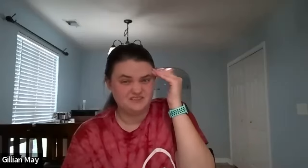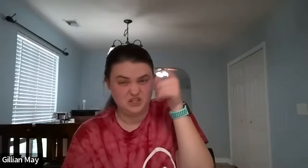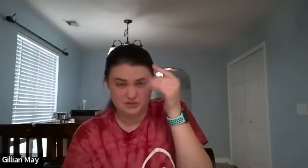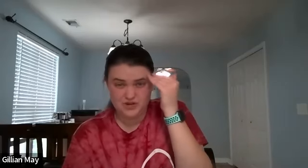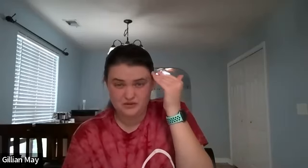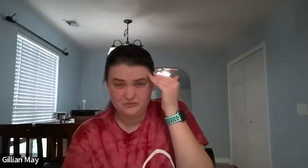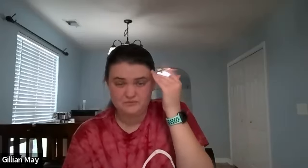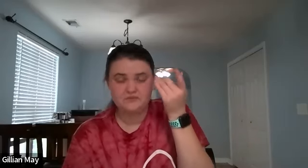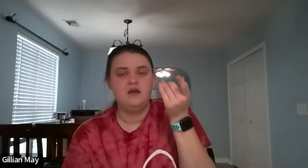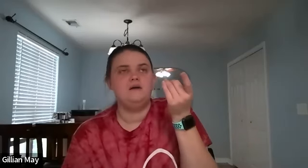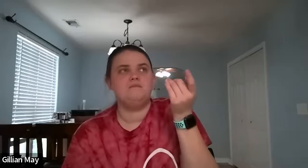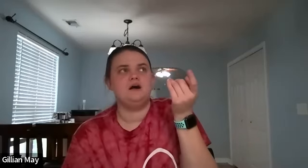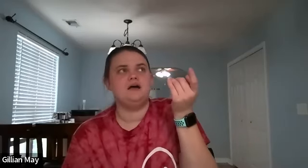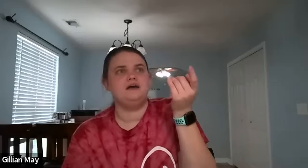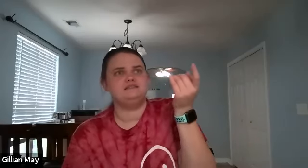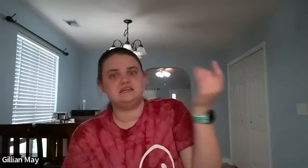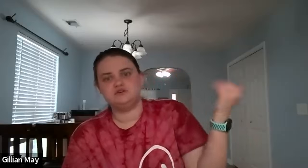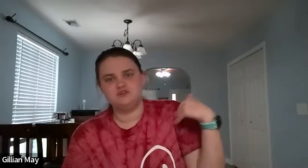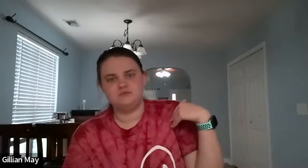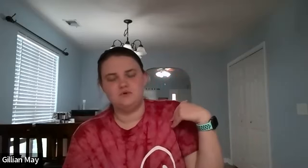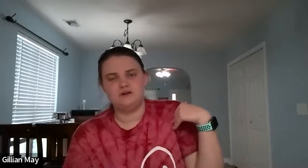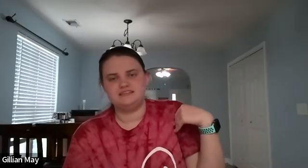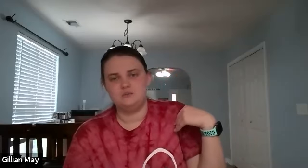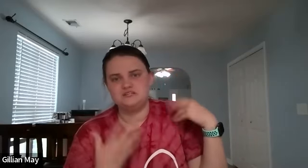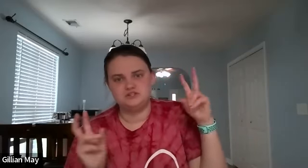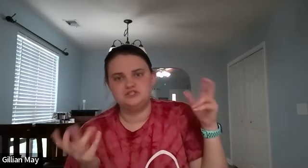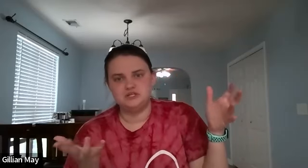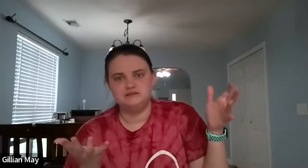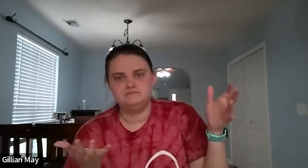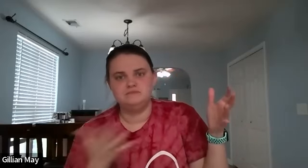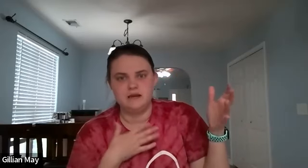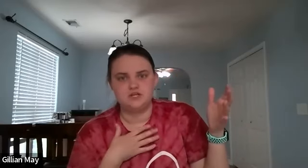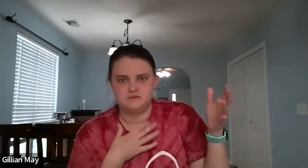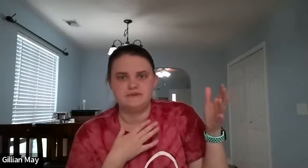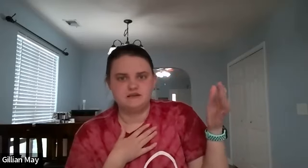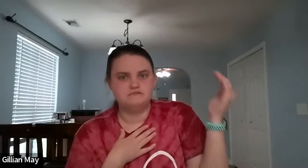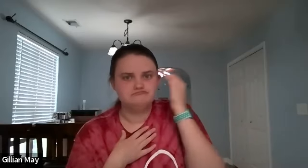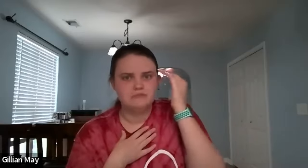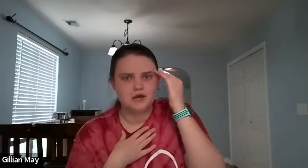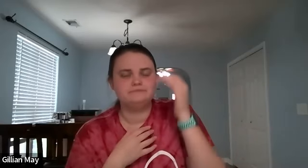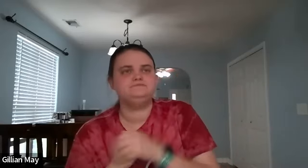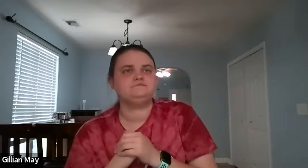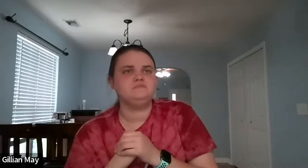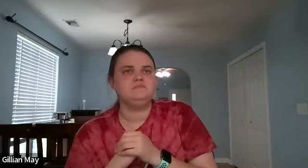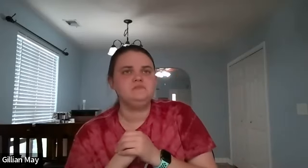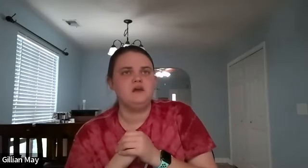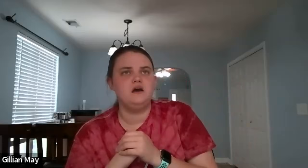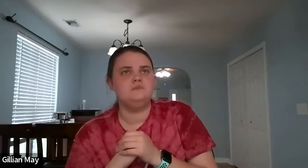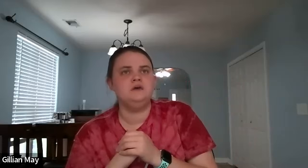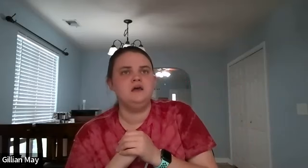like But since I don't do it before, it's like almost understood that I'm talking about myself. I know.